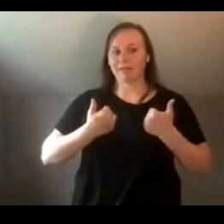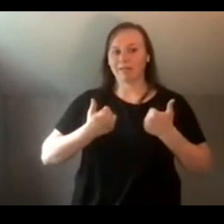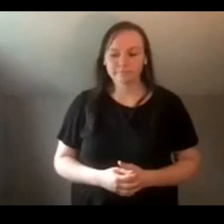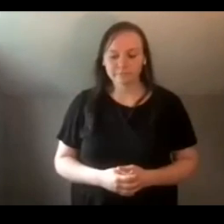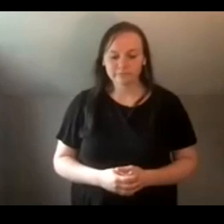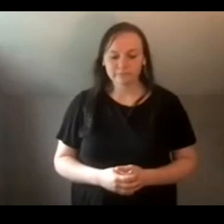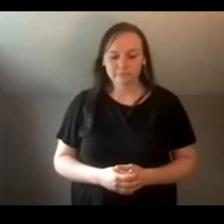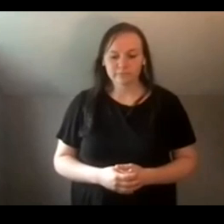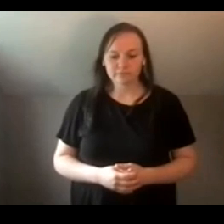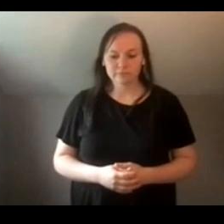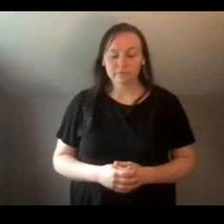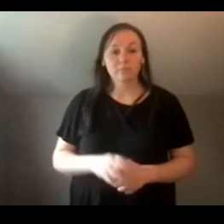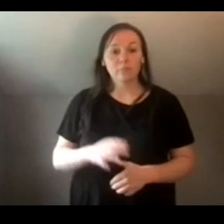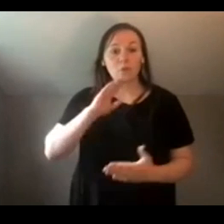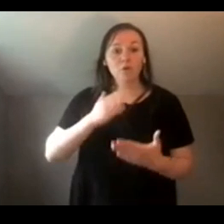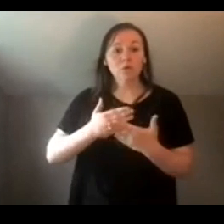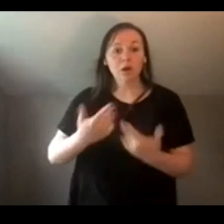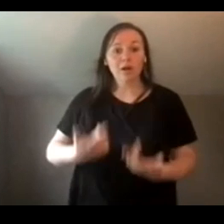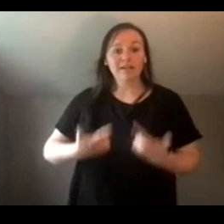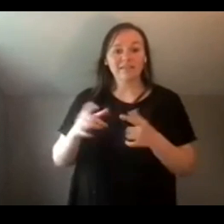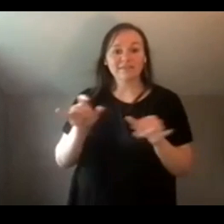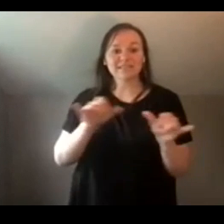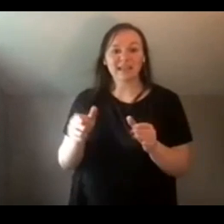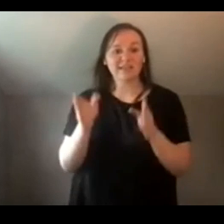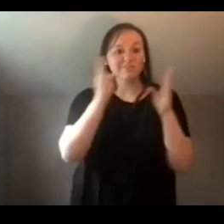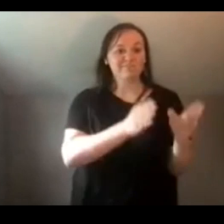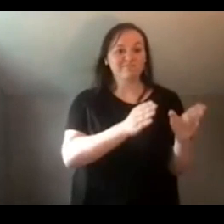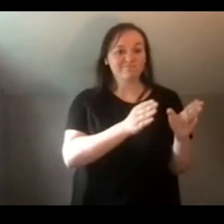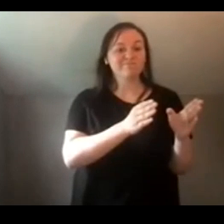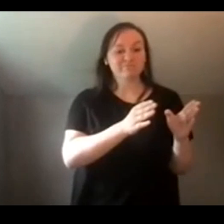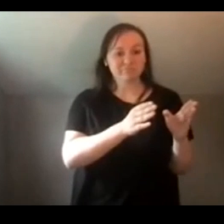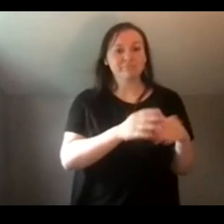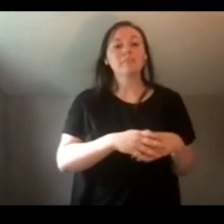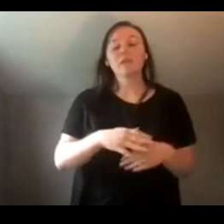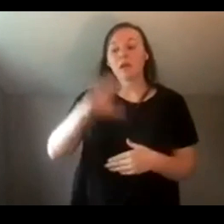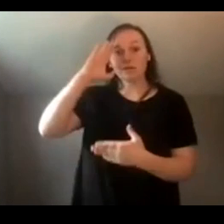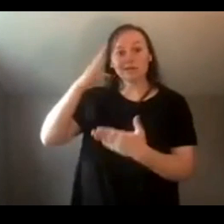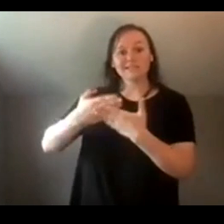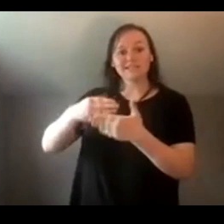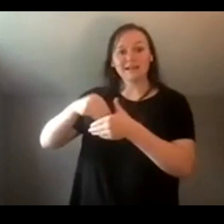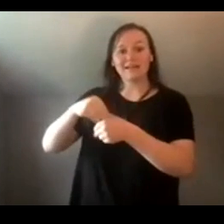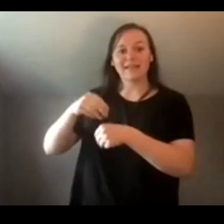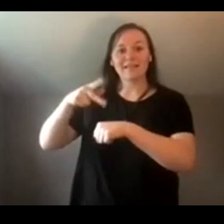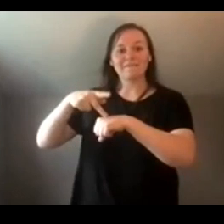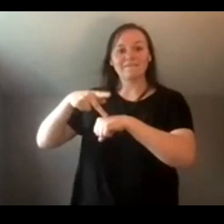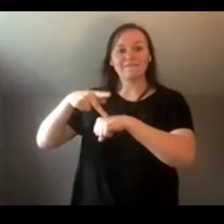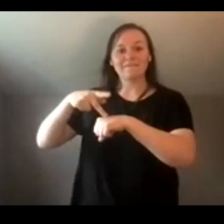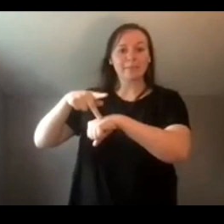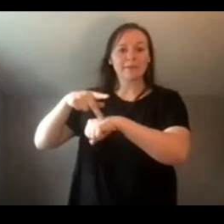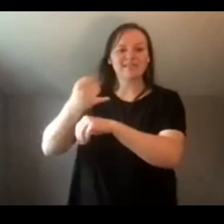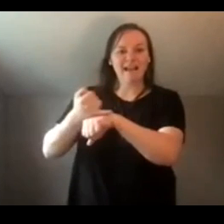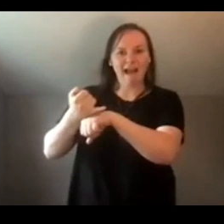same yard next door, and her son is in the Philippine Islands. He is in the Army. She had